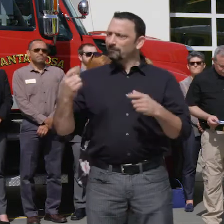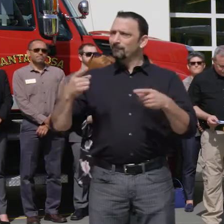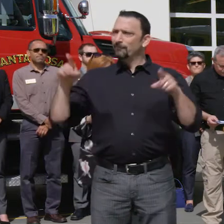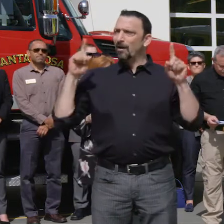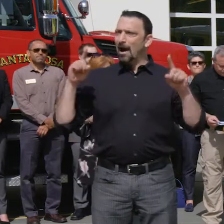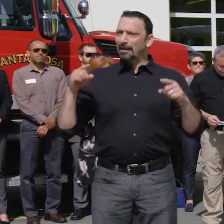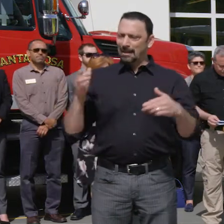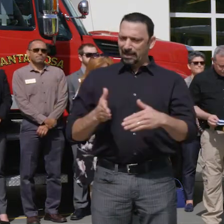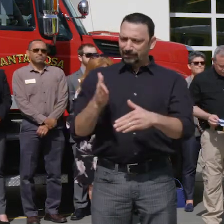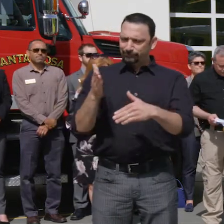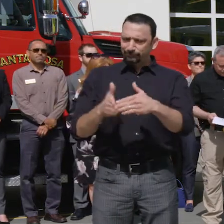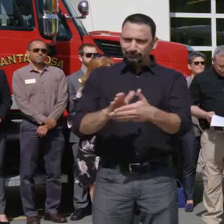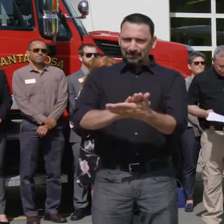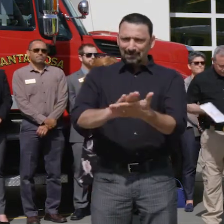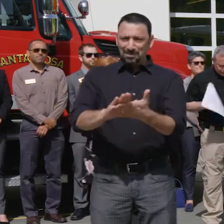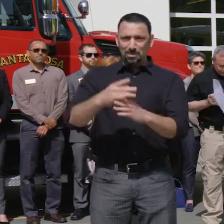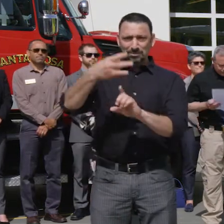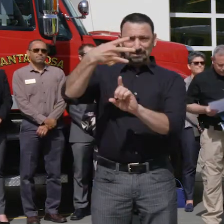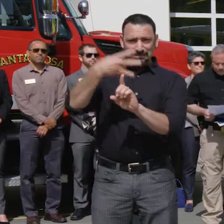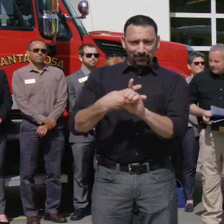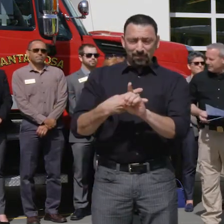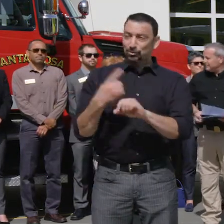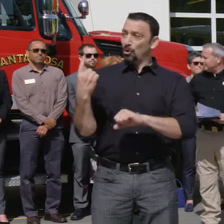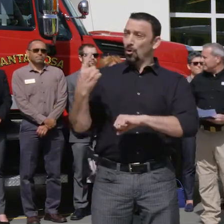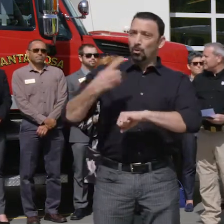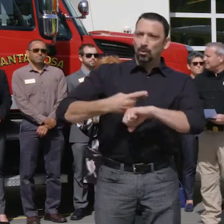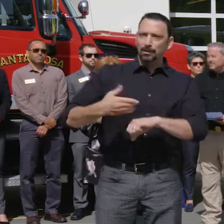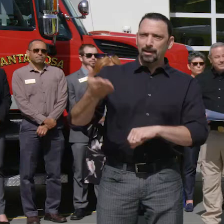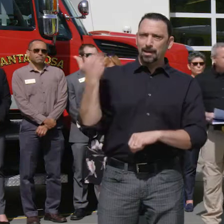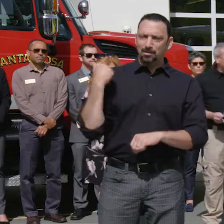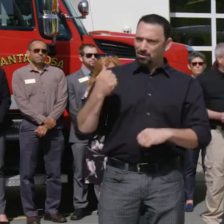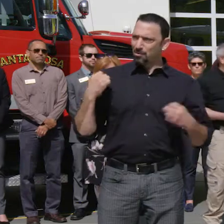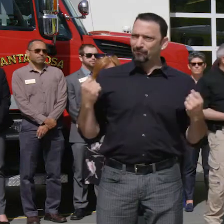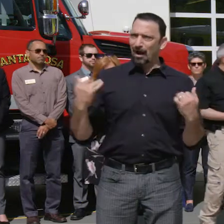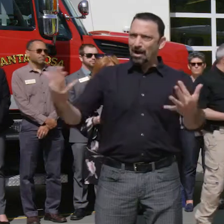County 7 months and 1 day ago.